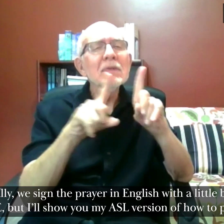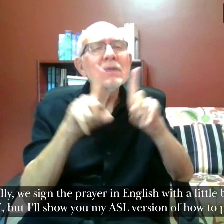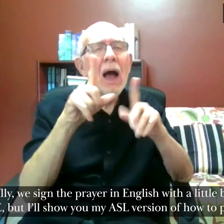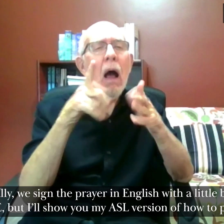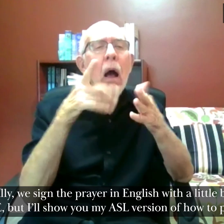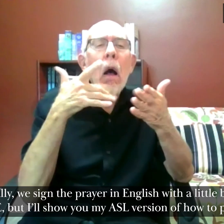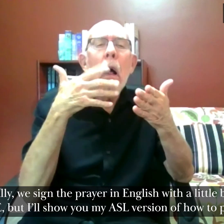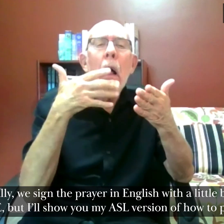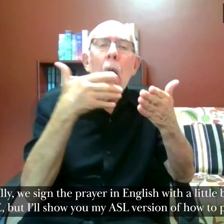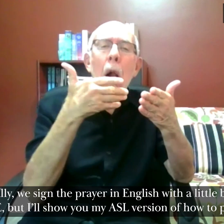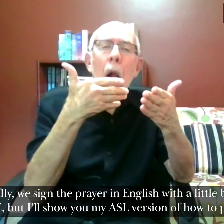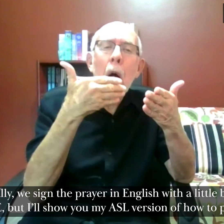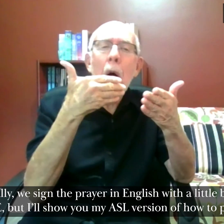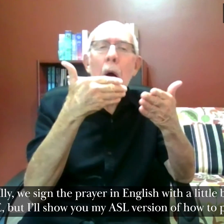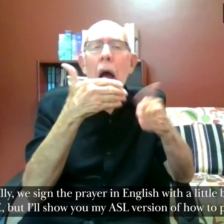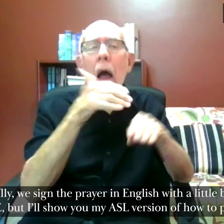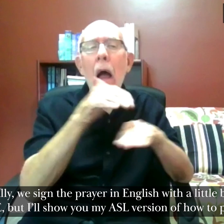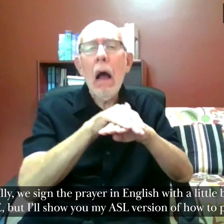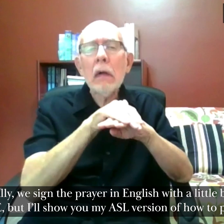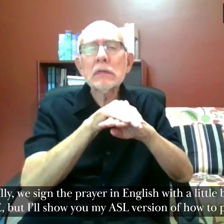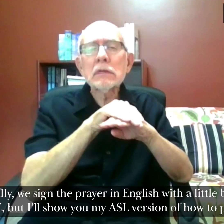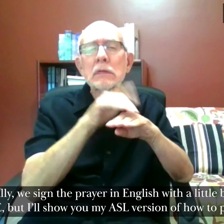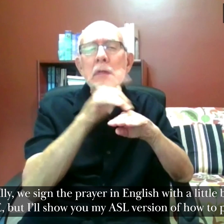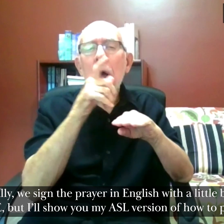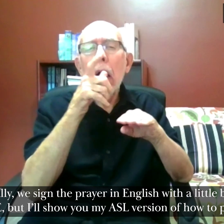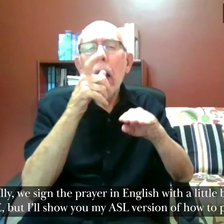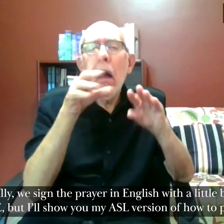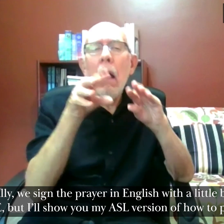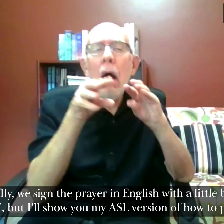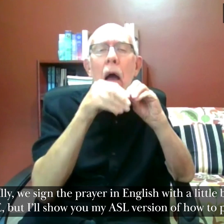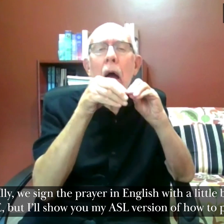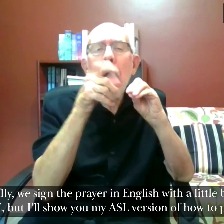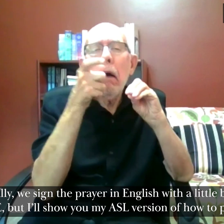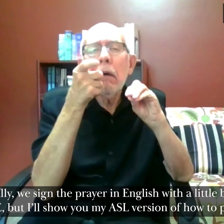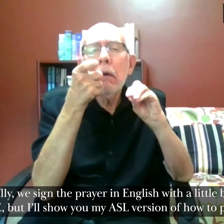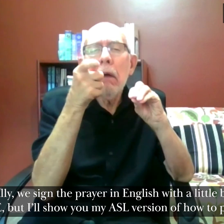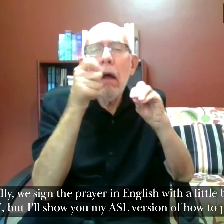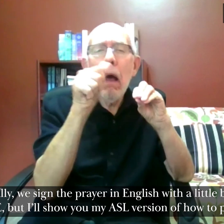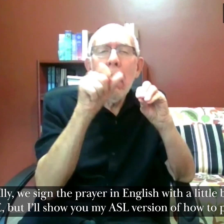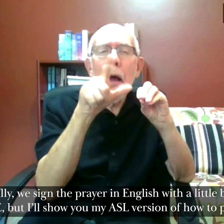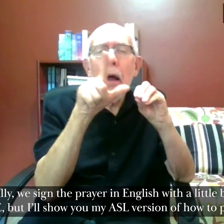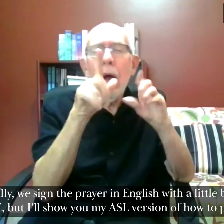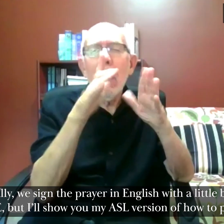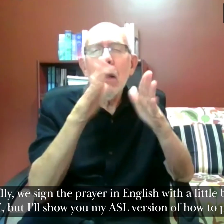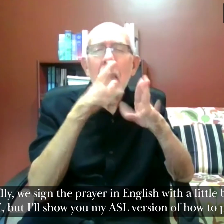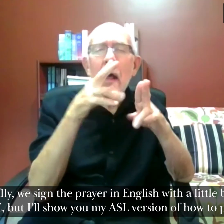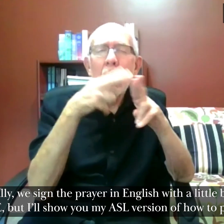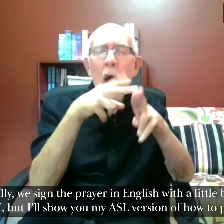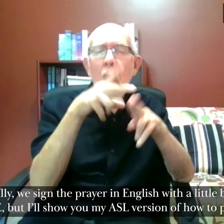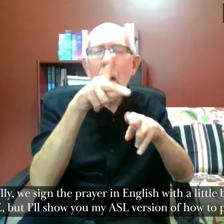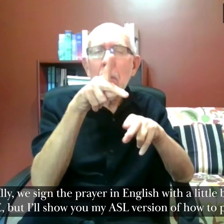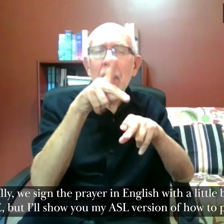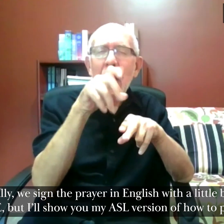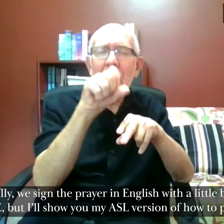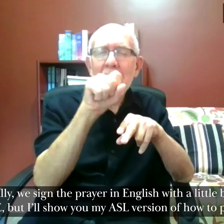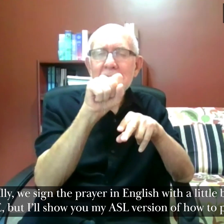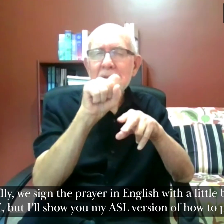Typically, we sign the prayers in English with a little bit of ASL, which is called PSE, but I'll show